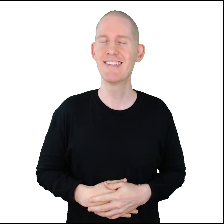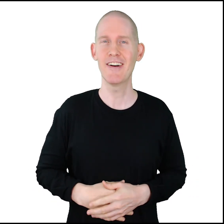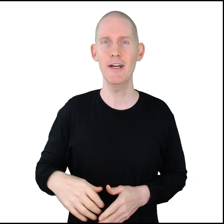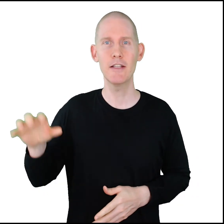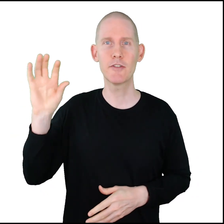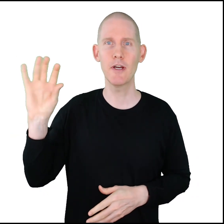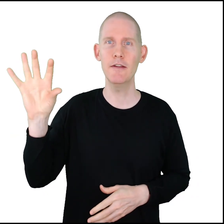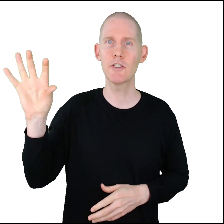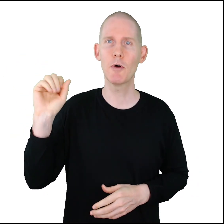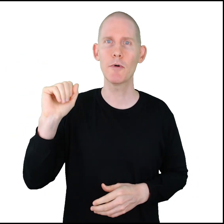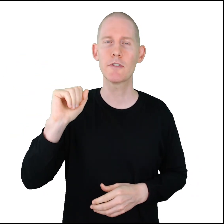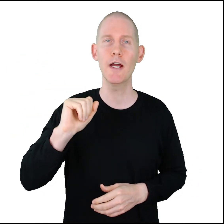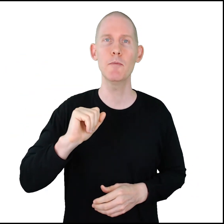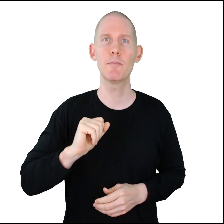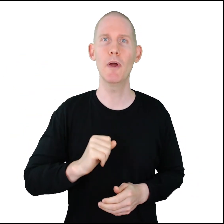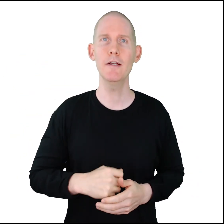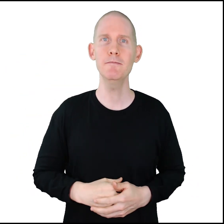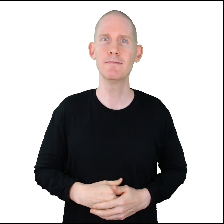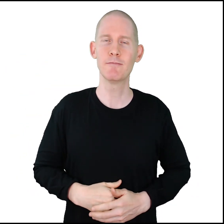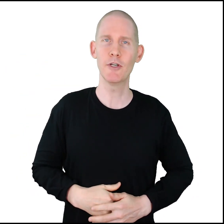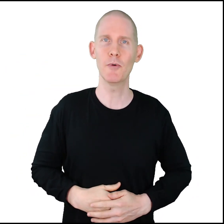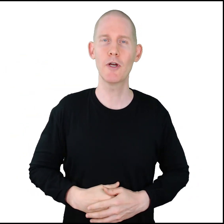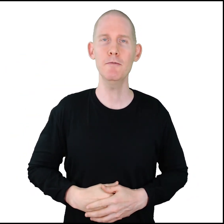All right, let's sign this one more time with Ben. Here we go.